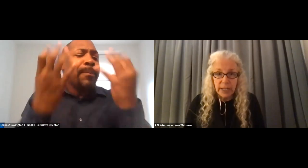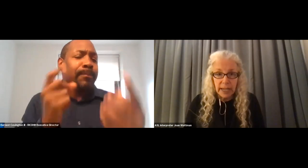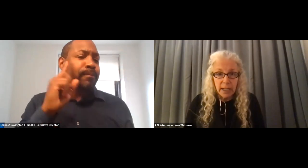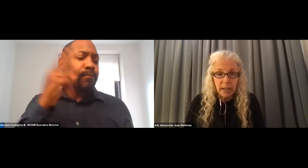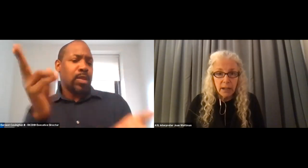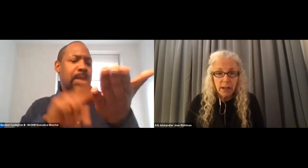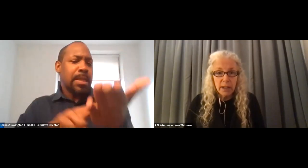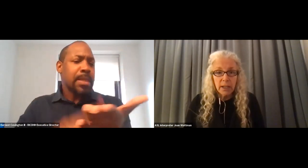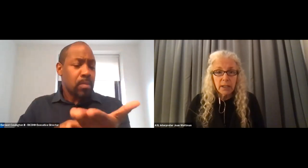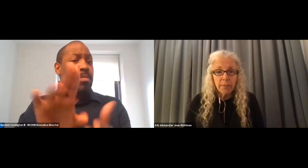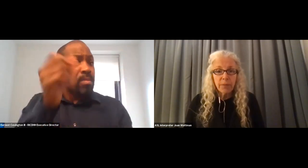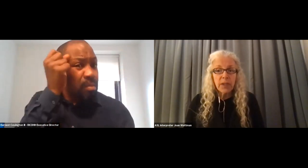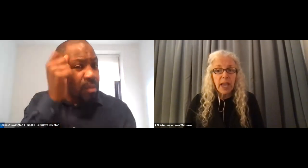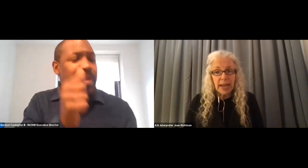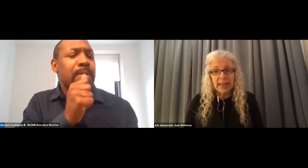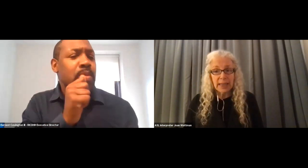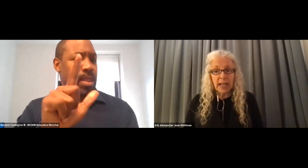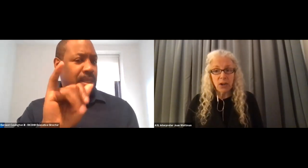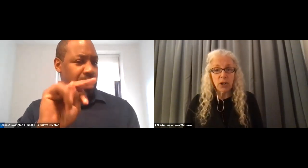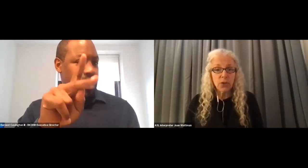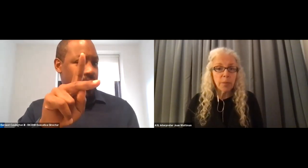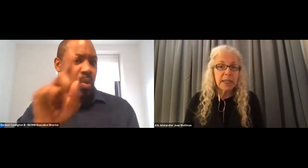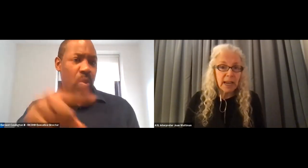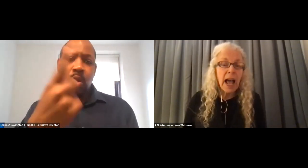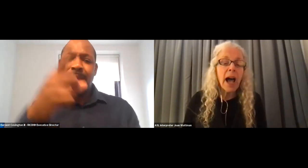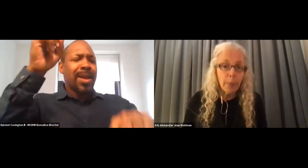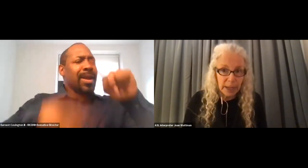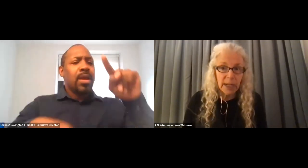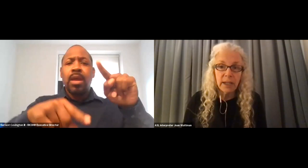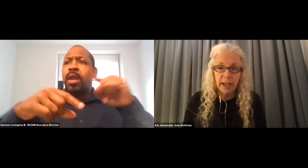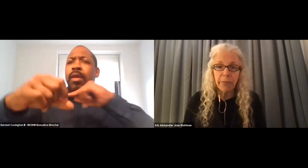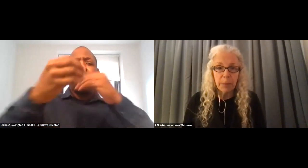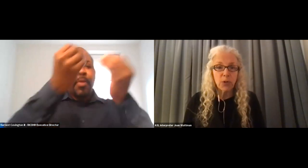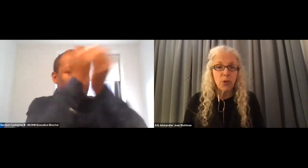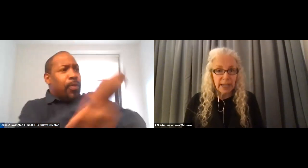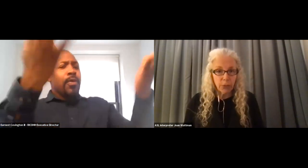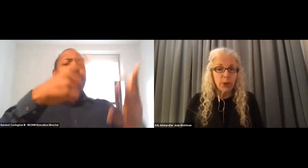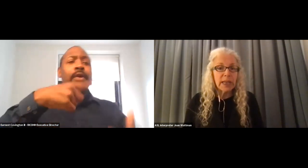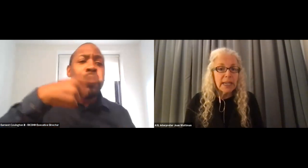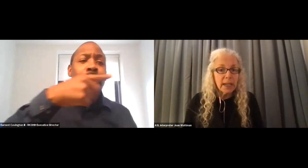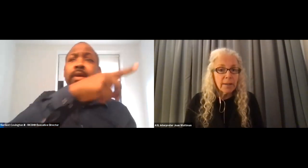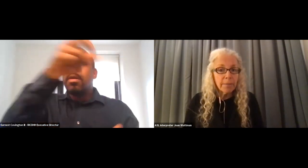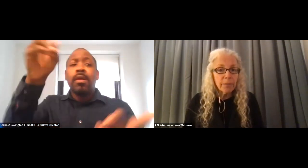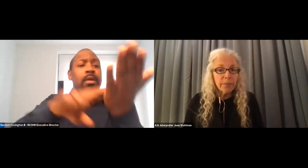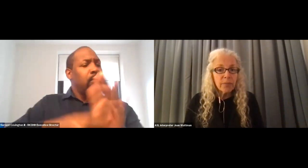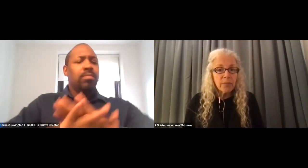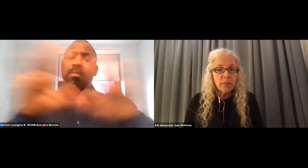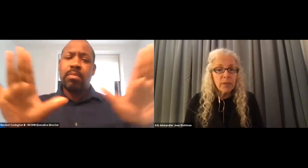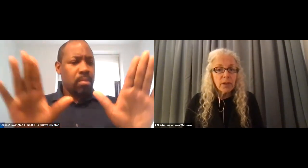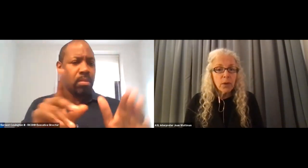day. And I think that also depends on how many deaf people try to get through the link. We